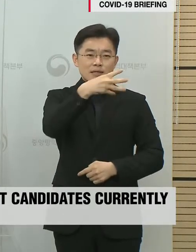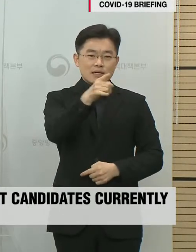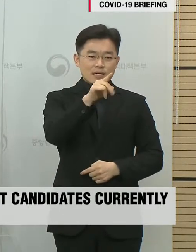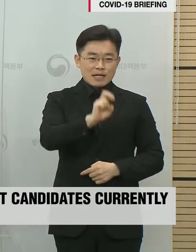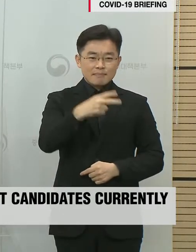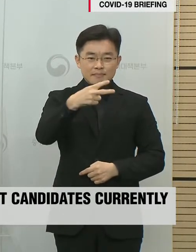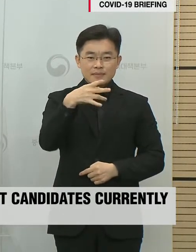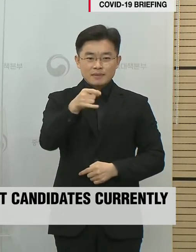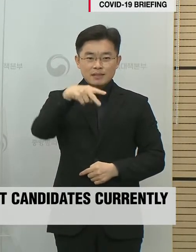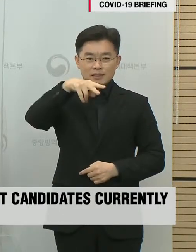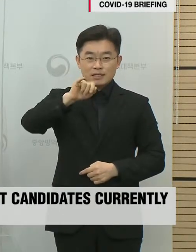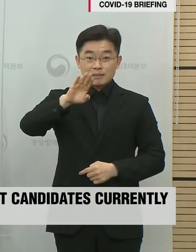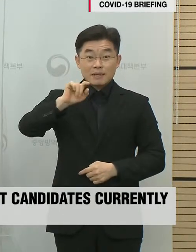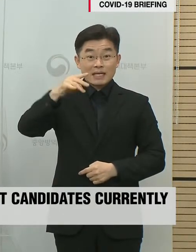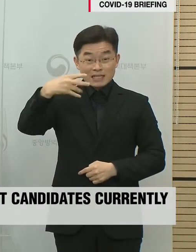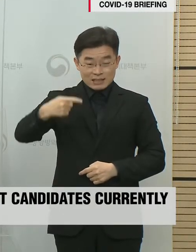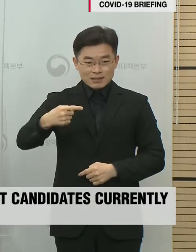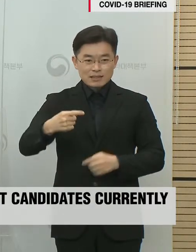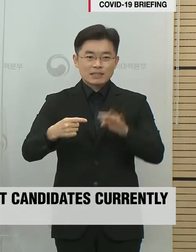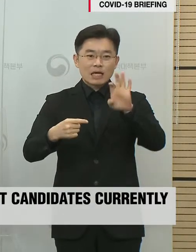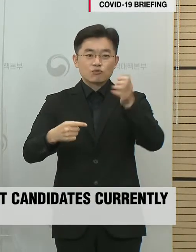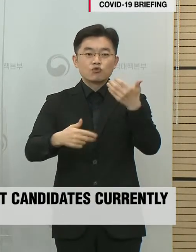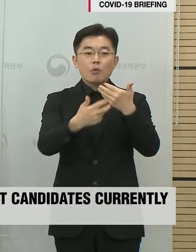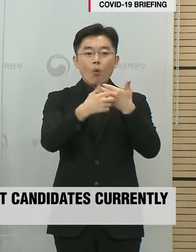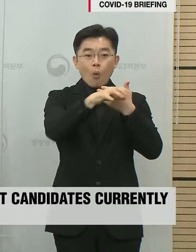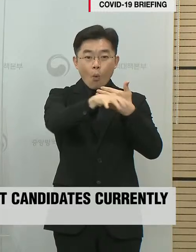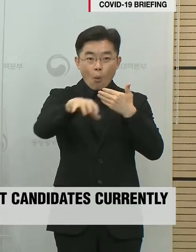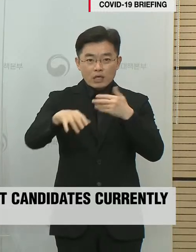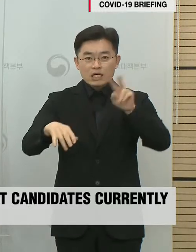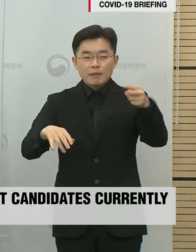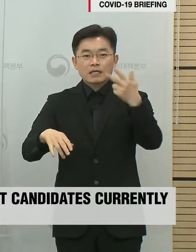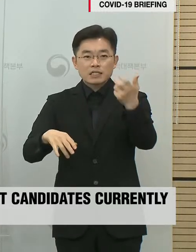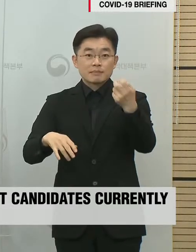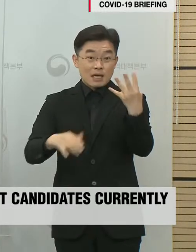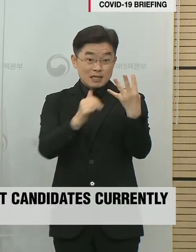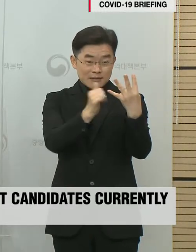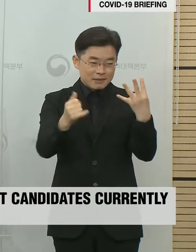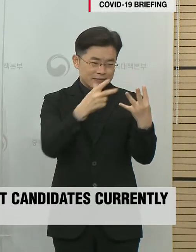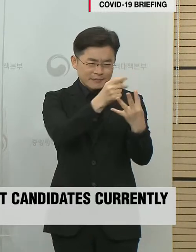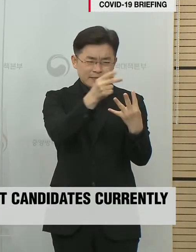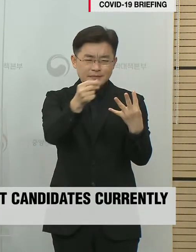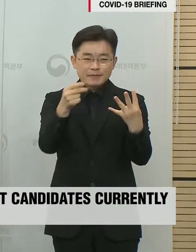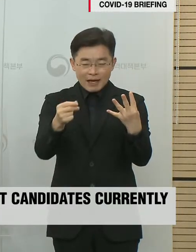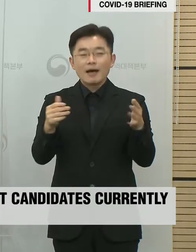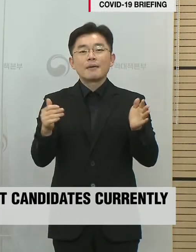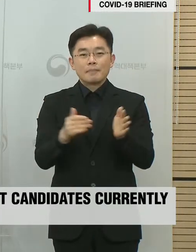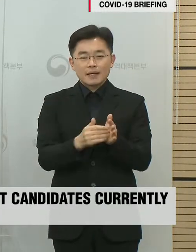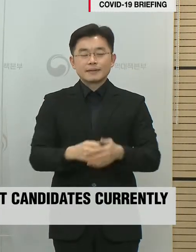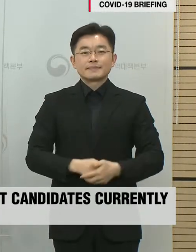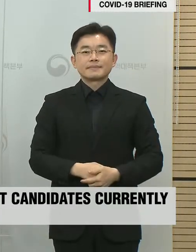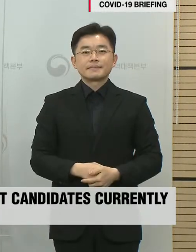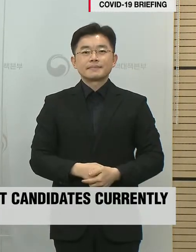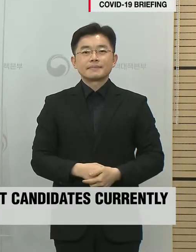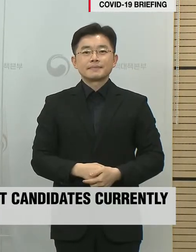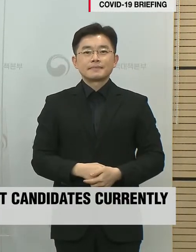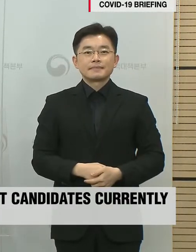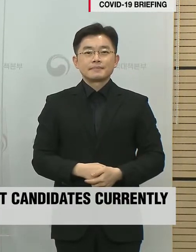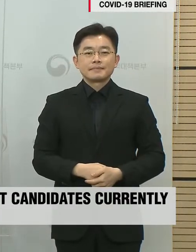treatment and the antibody treatment as well. And as for the remdesivir, we have administered the drug to